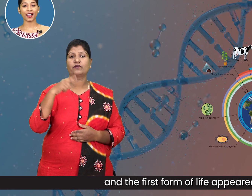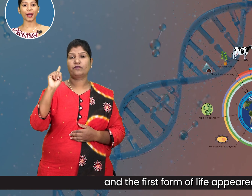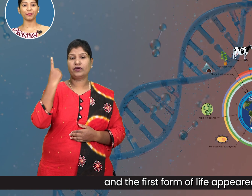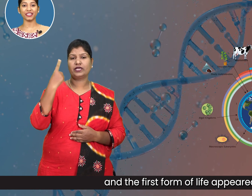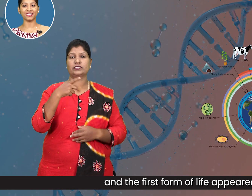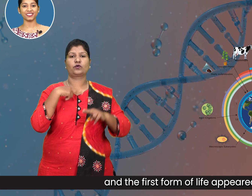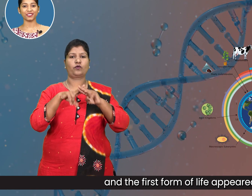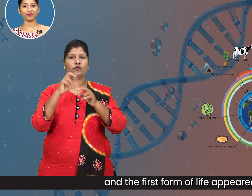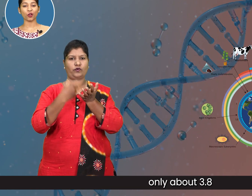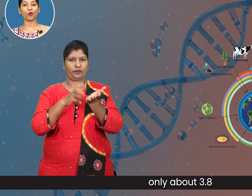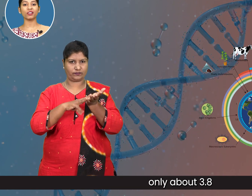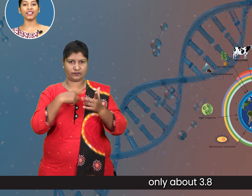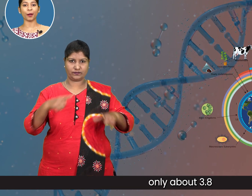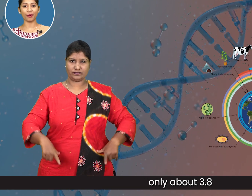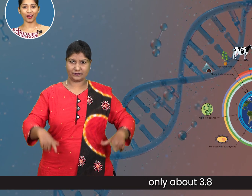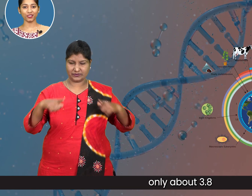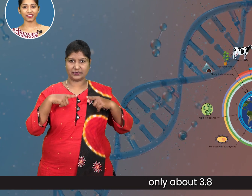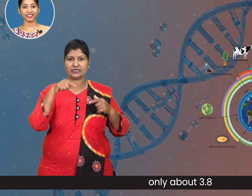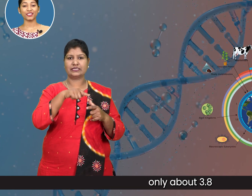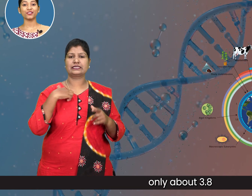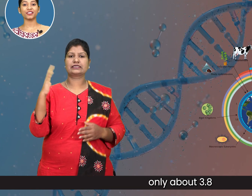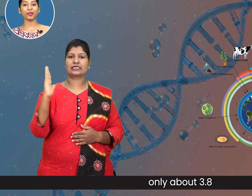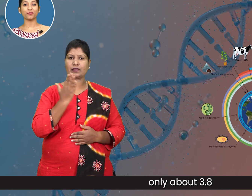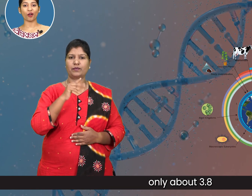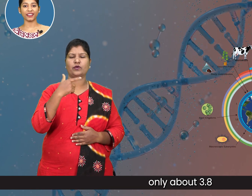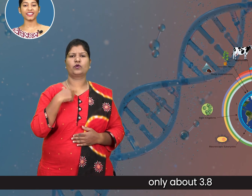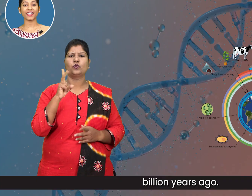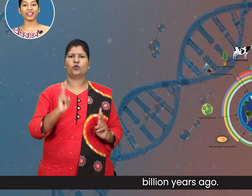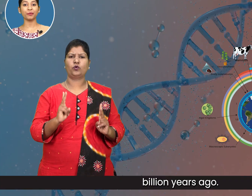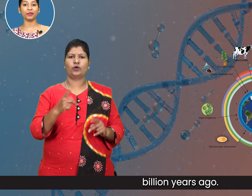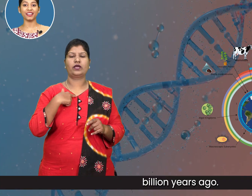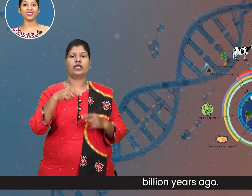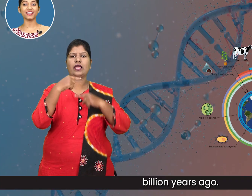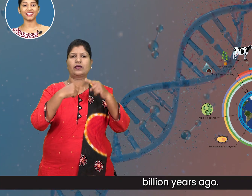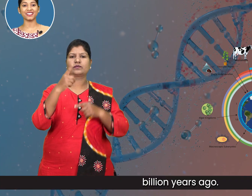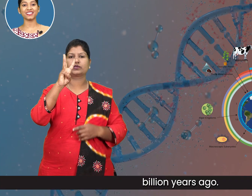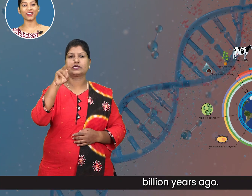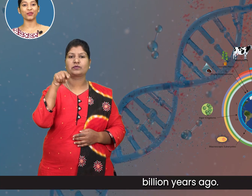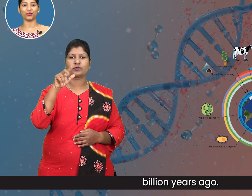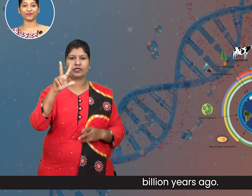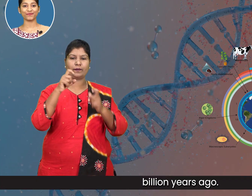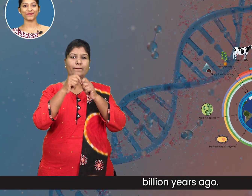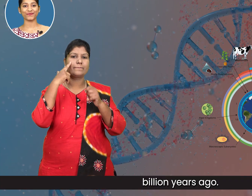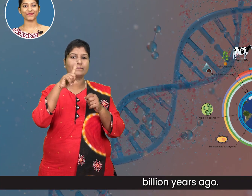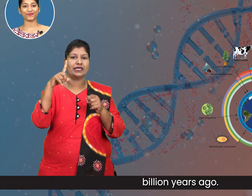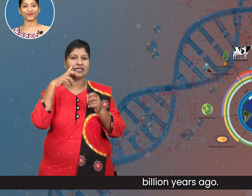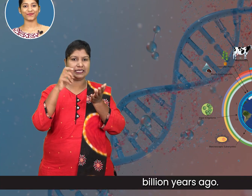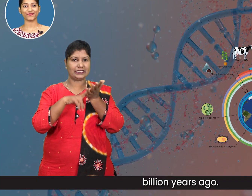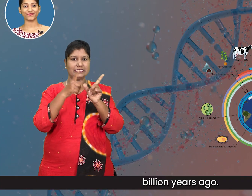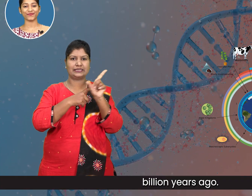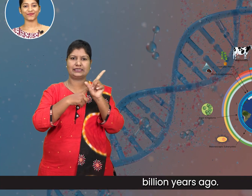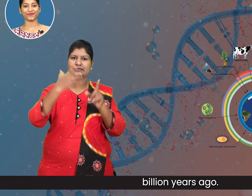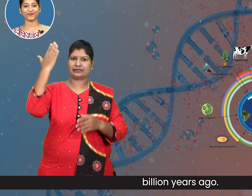life appeared only about 3.8 billion years ago.